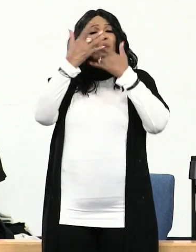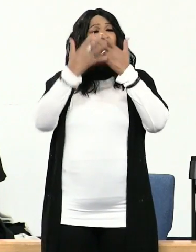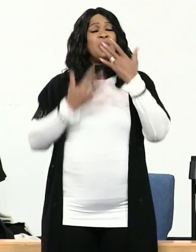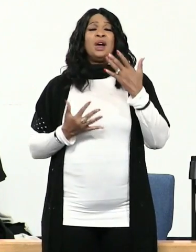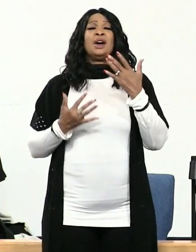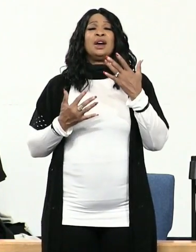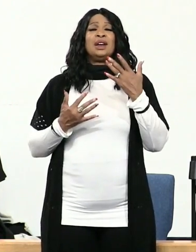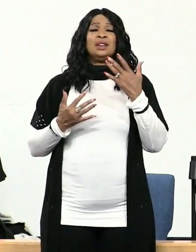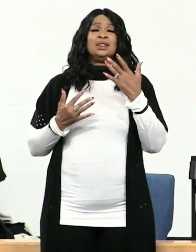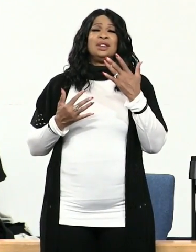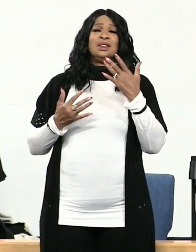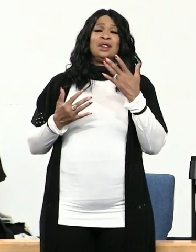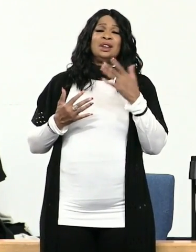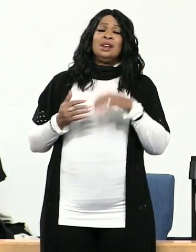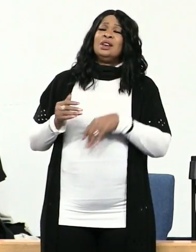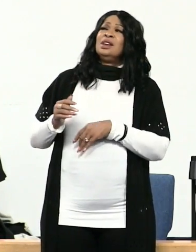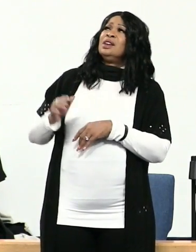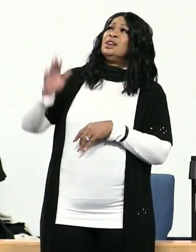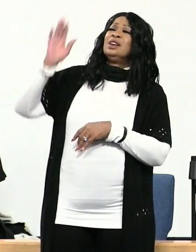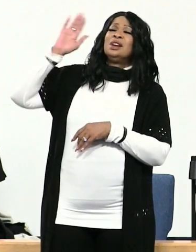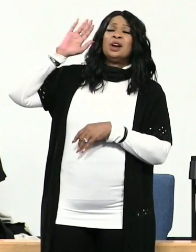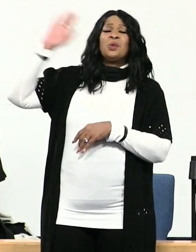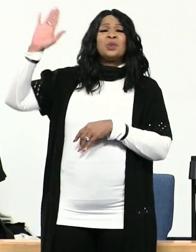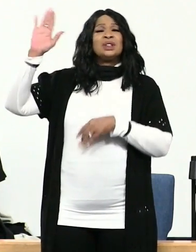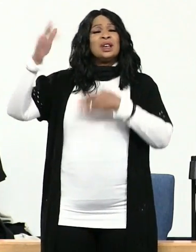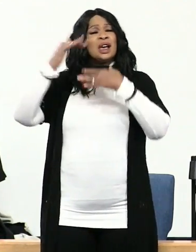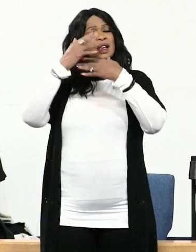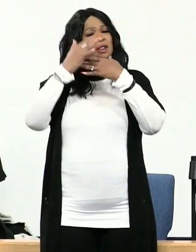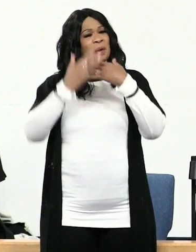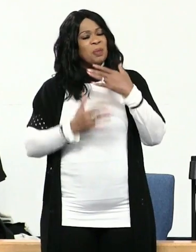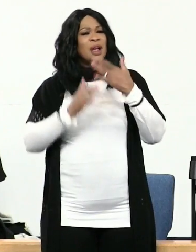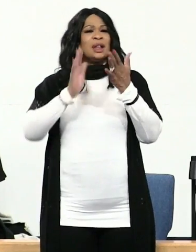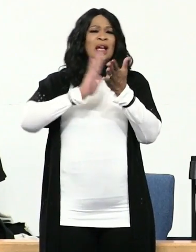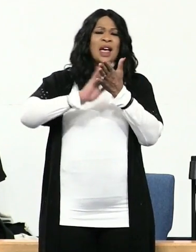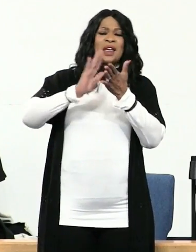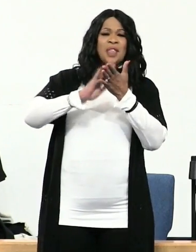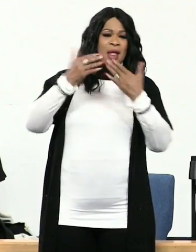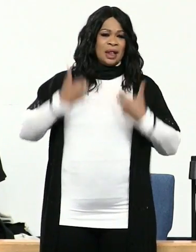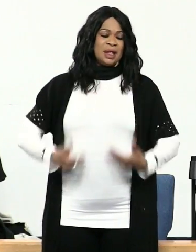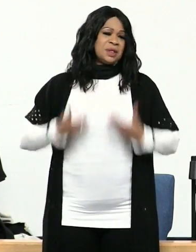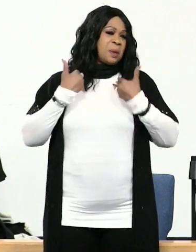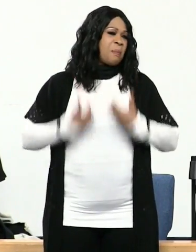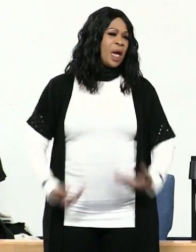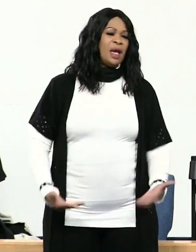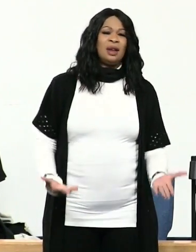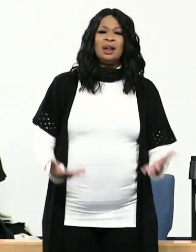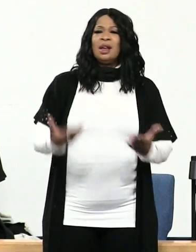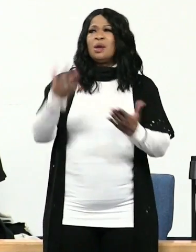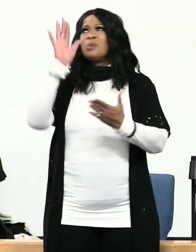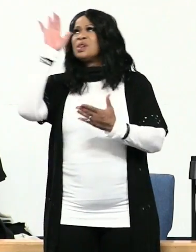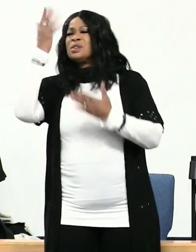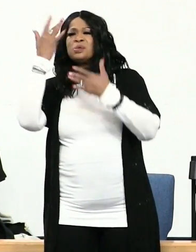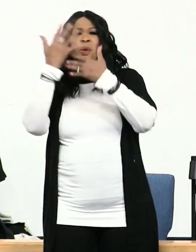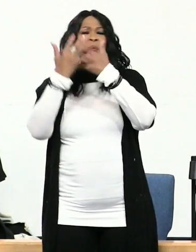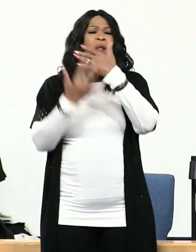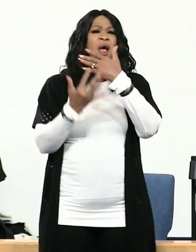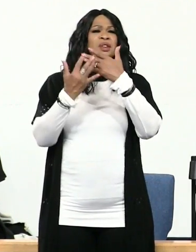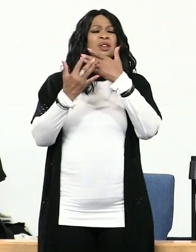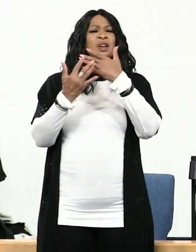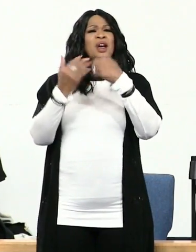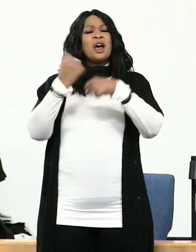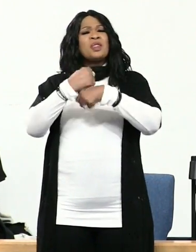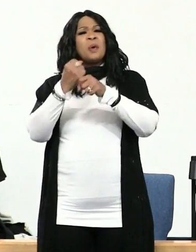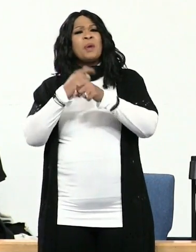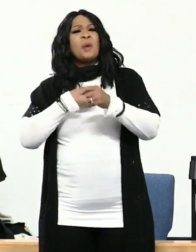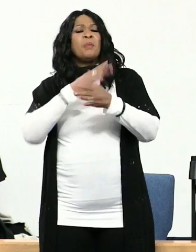It was his blood that cleansed me. It was his blood that made me whole.